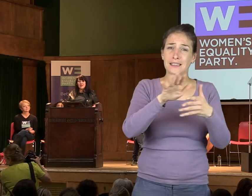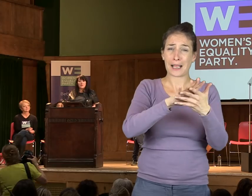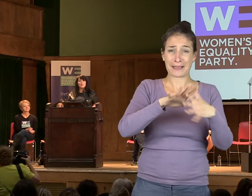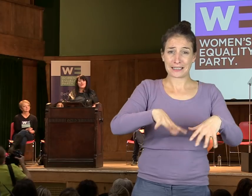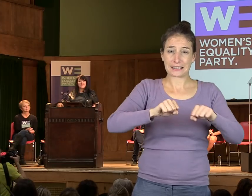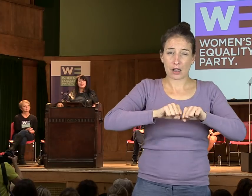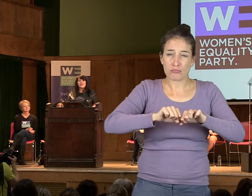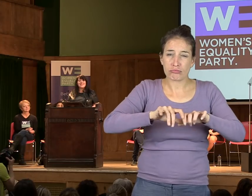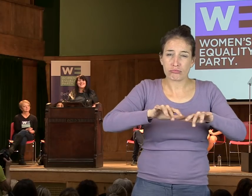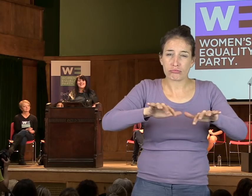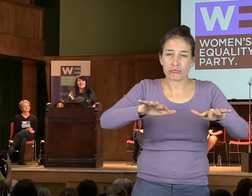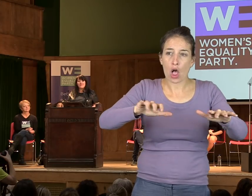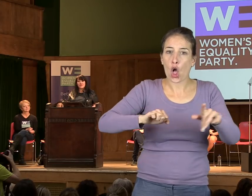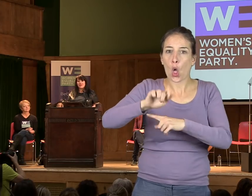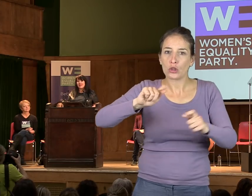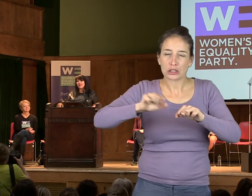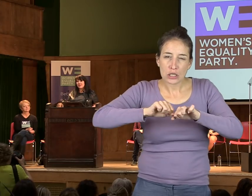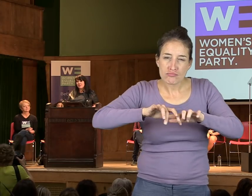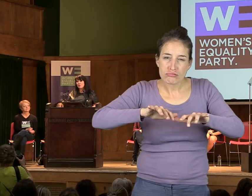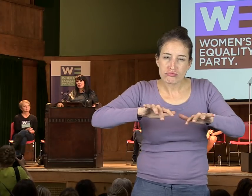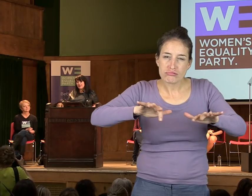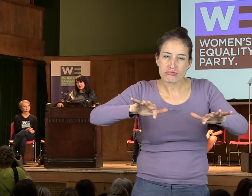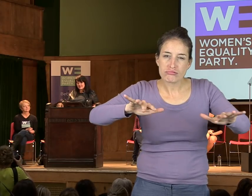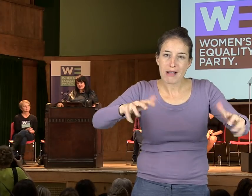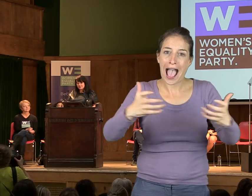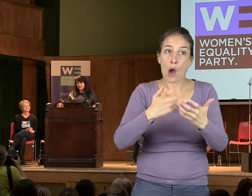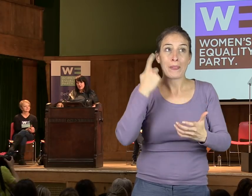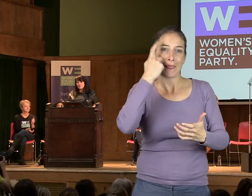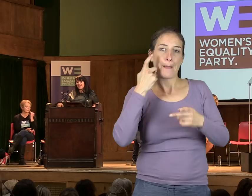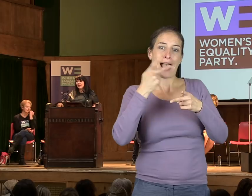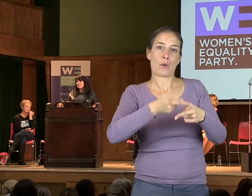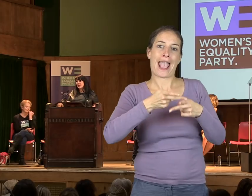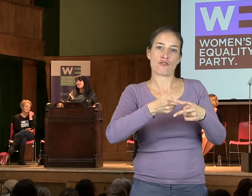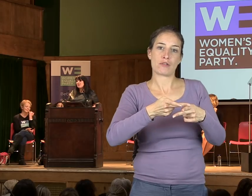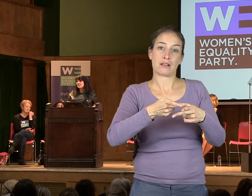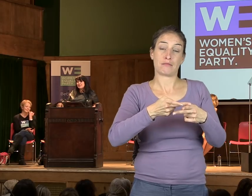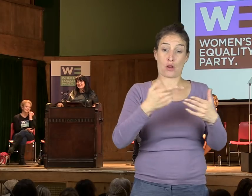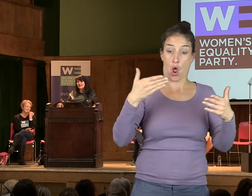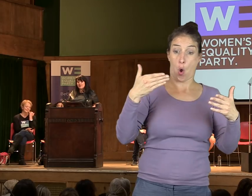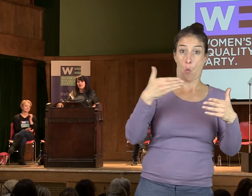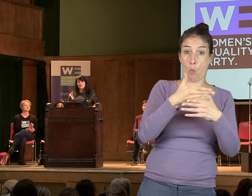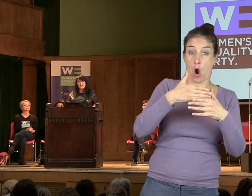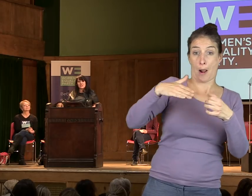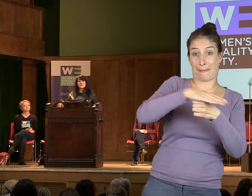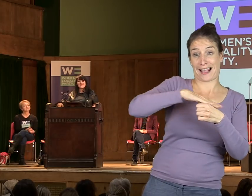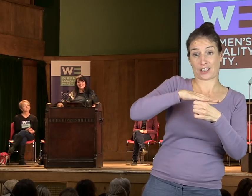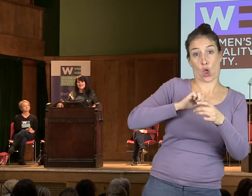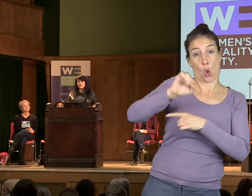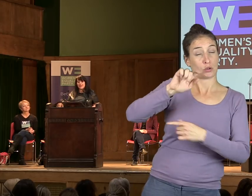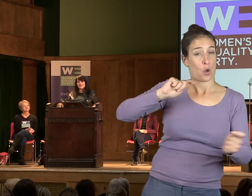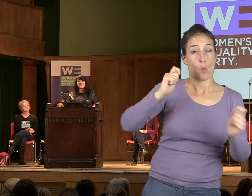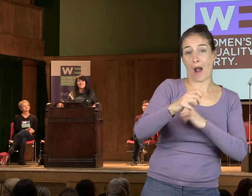caring and will change things significantly in the workplace. Paying men 90% of their wages